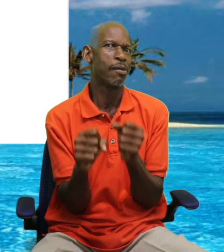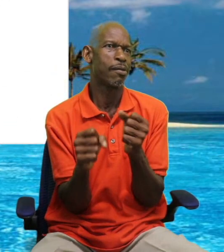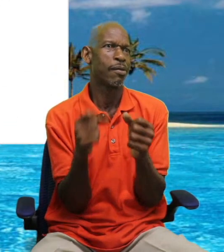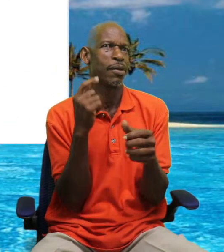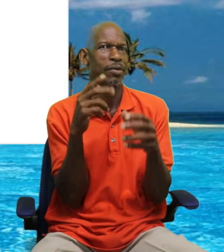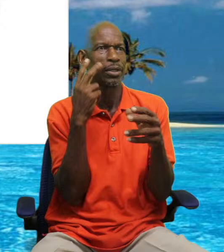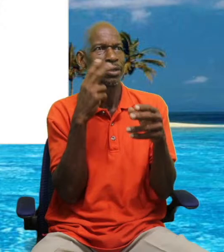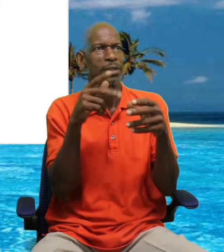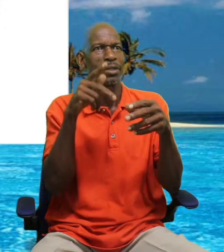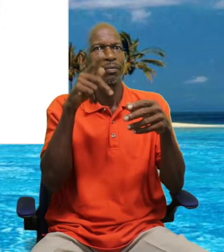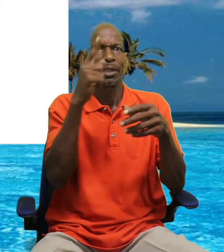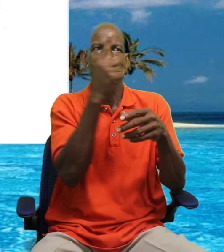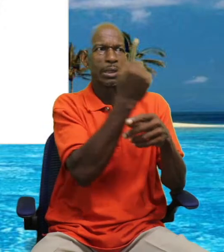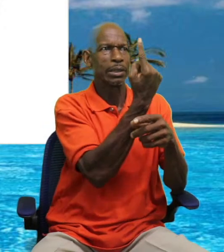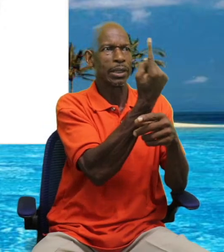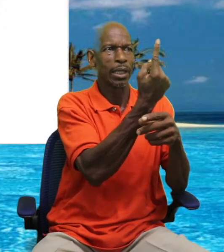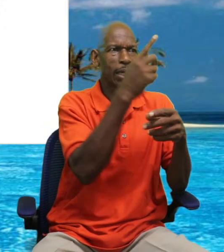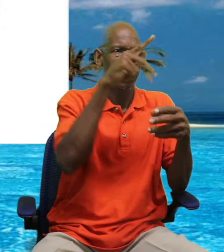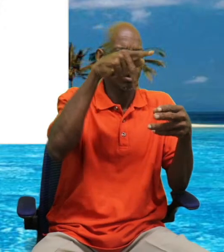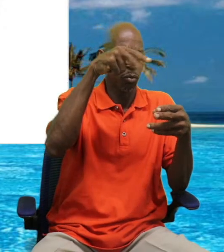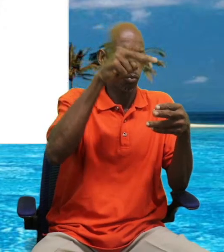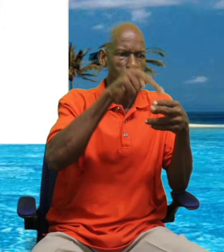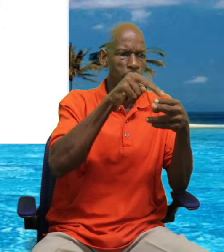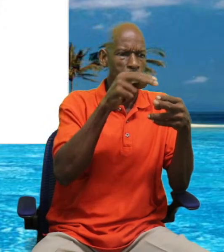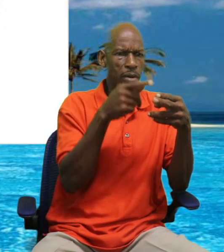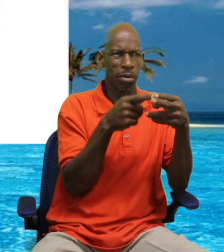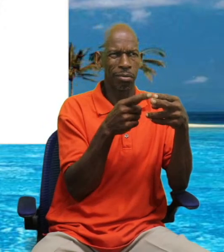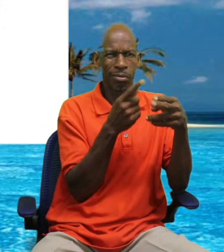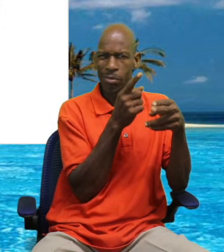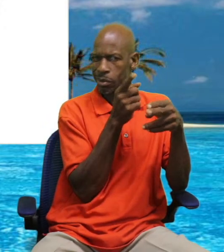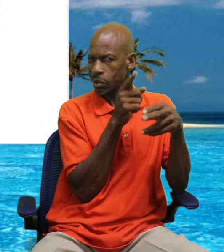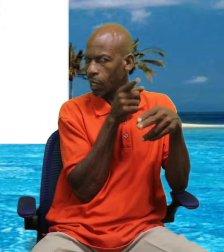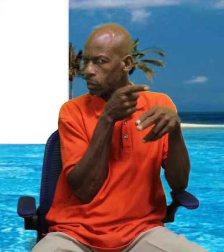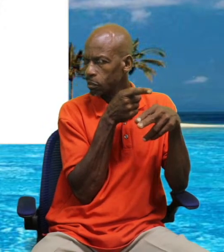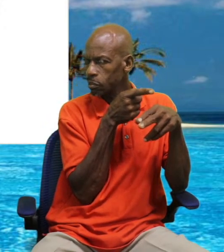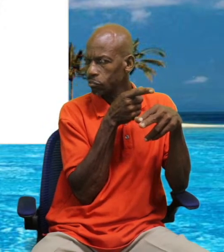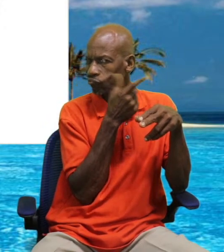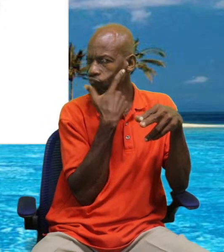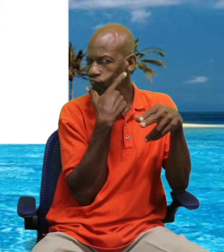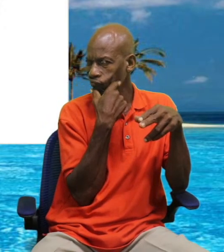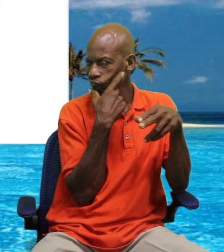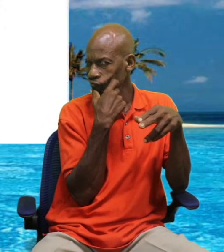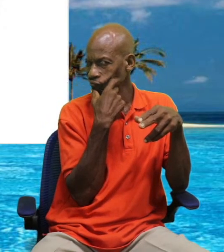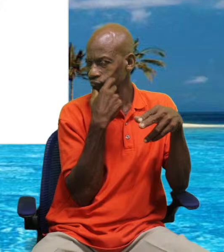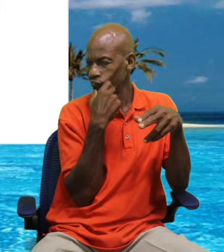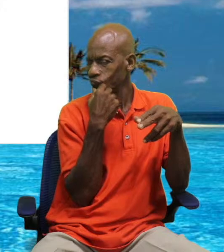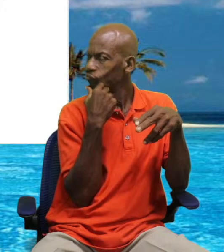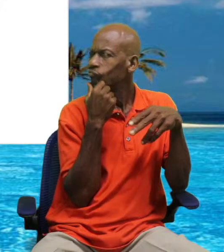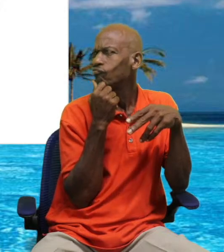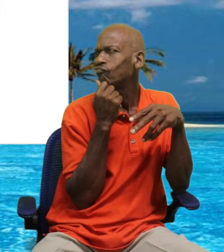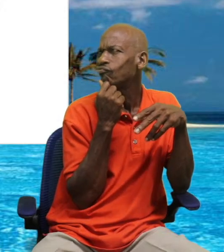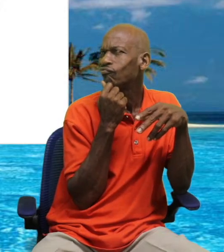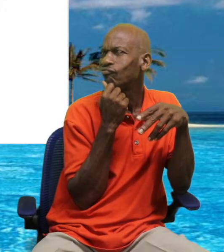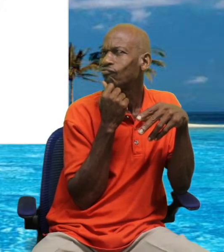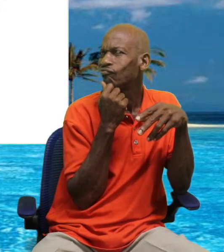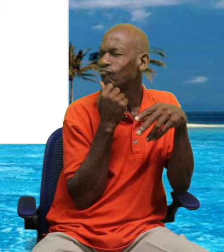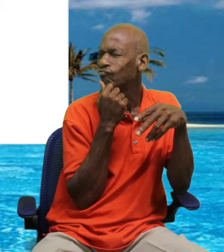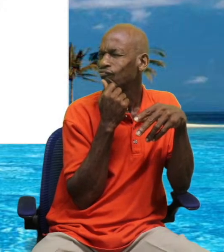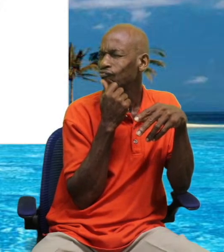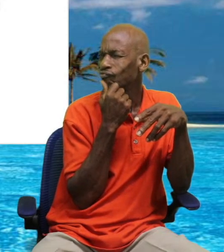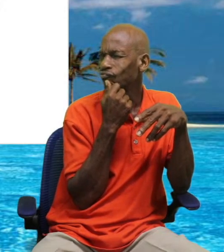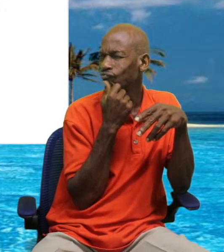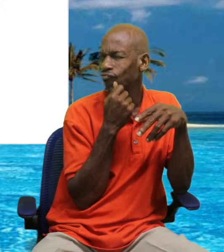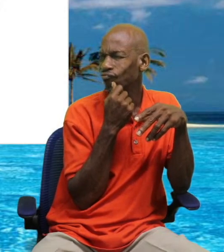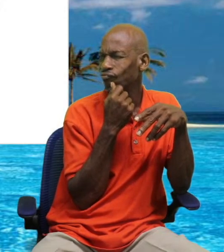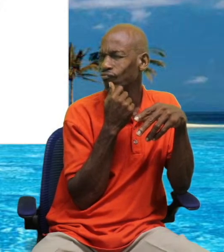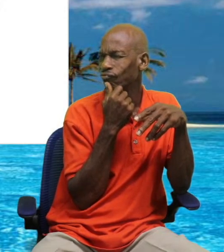we're searching for the one of the pronouns that have more than one. And based on my